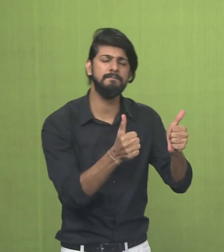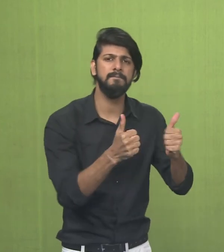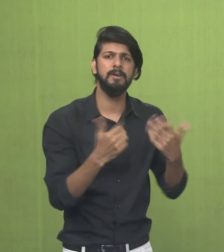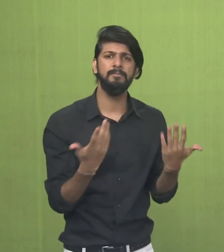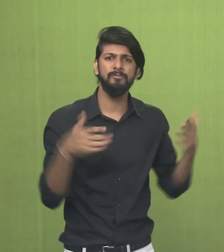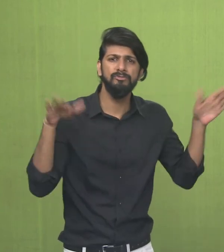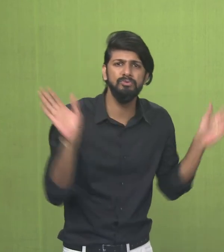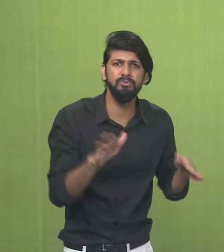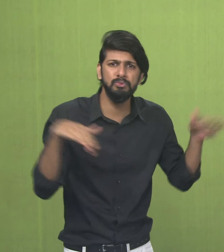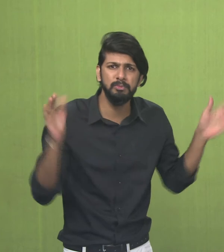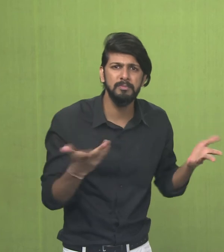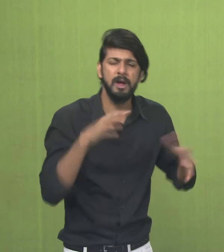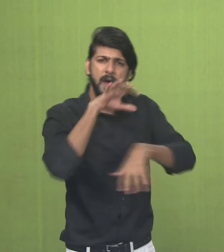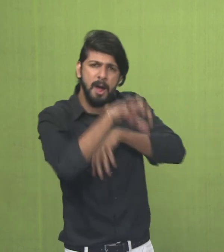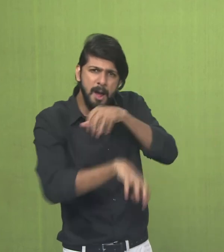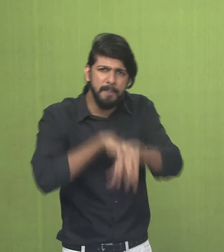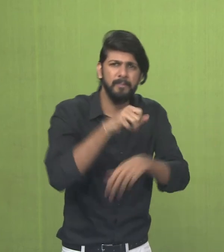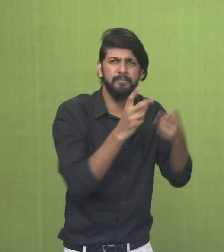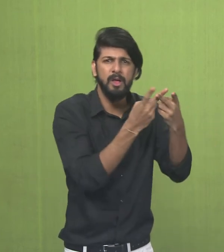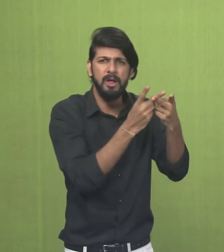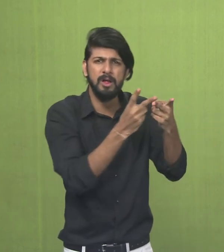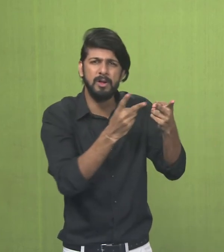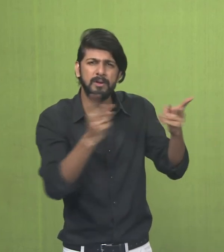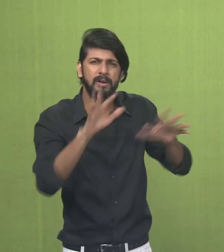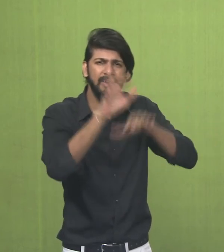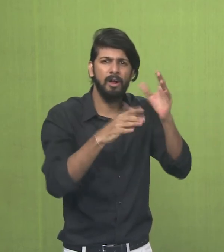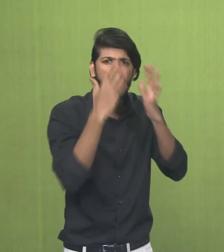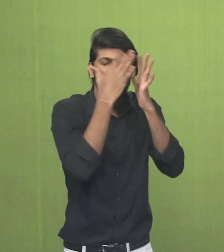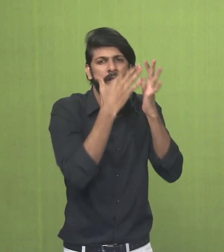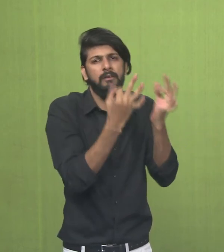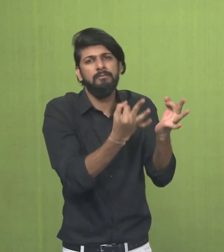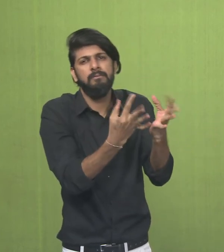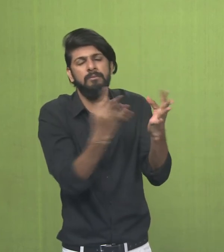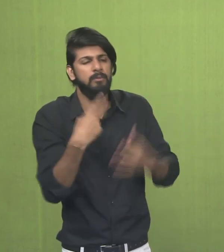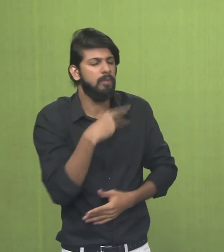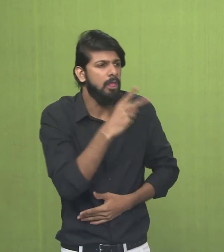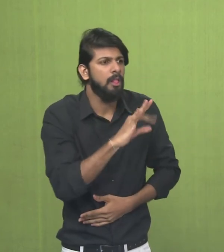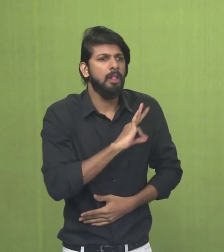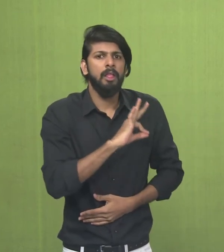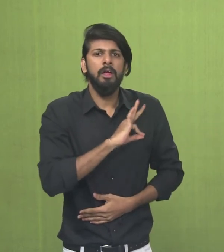the culture, the heritage, the flora, the fauna, the monuments.